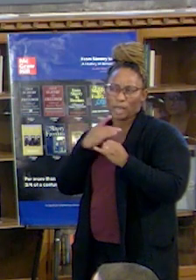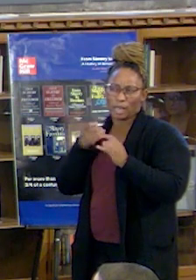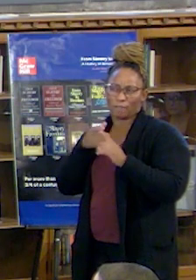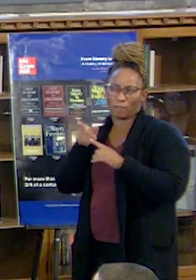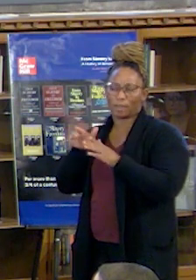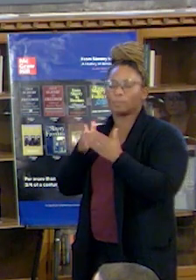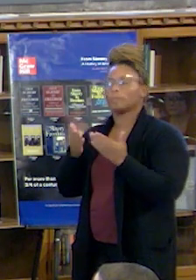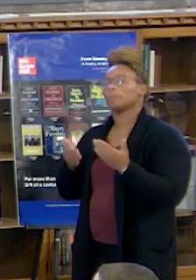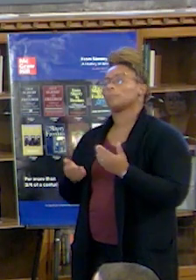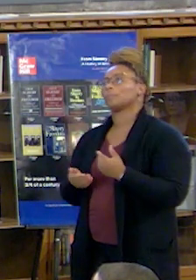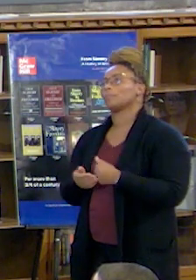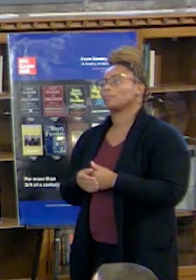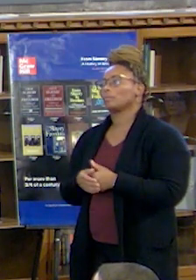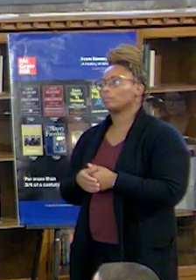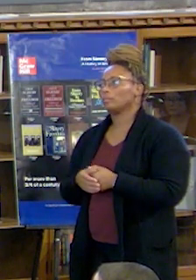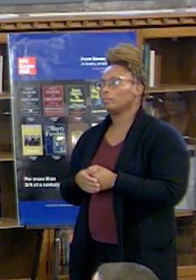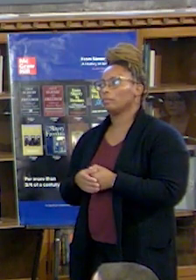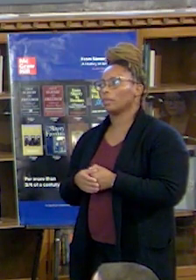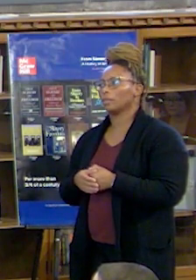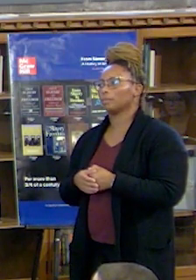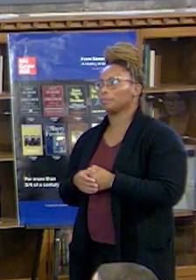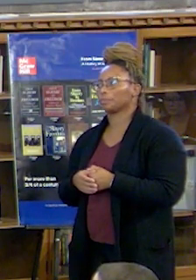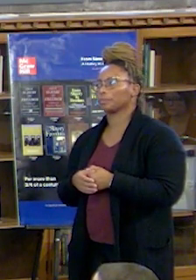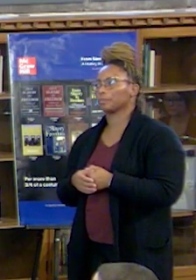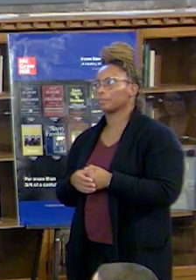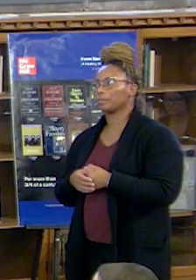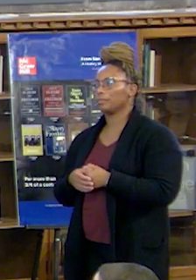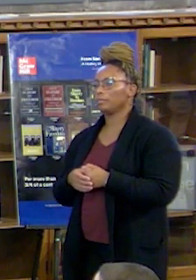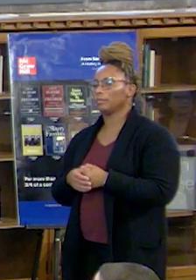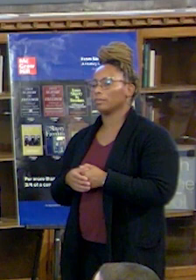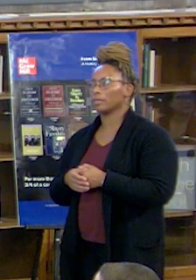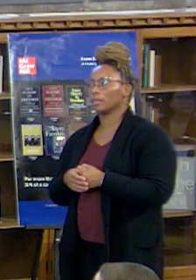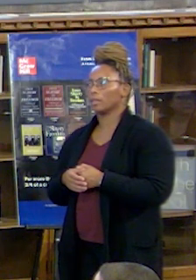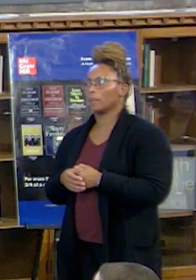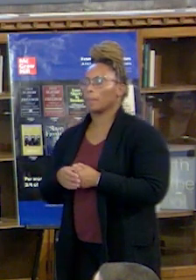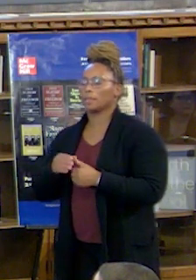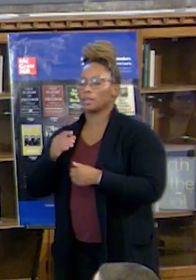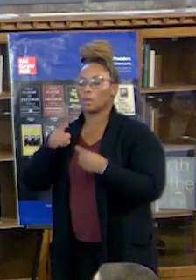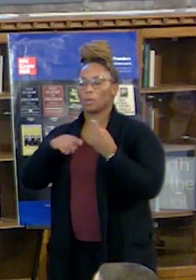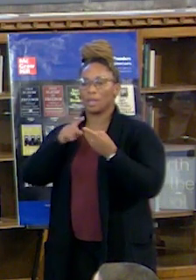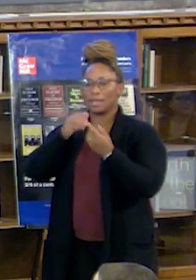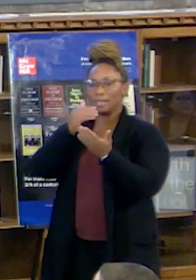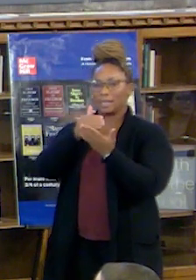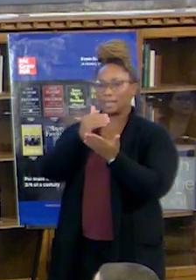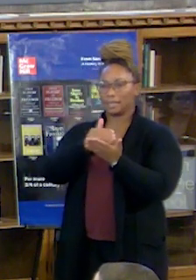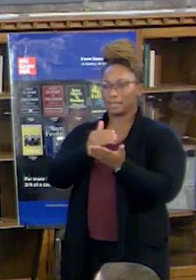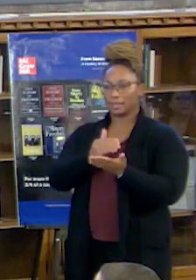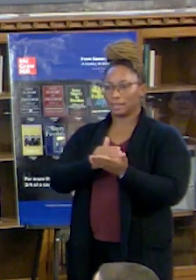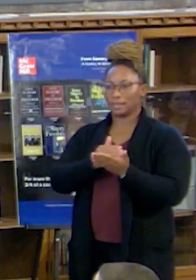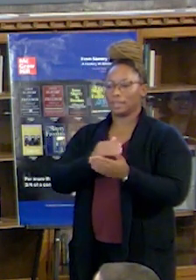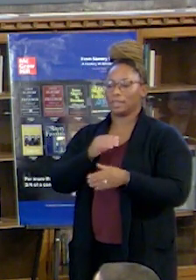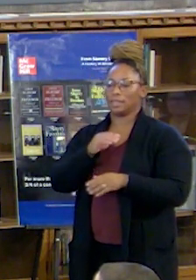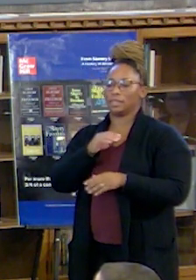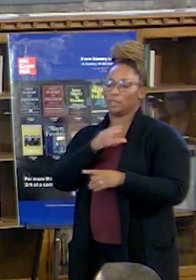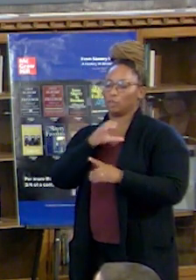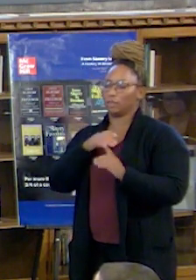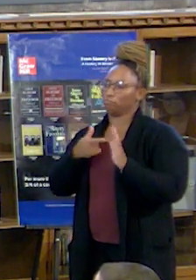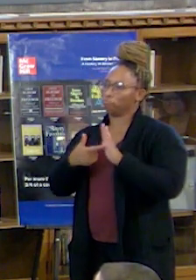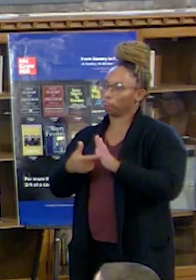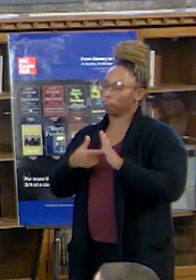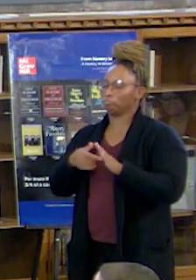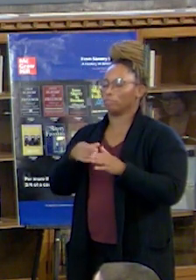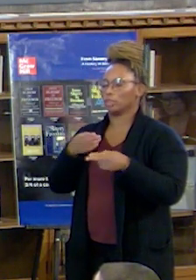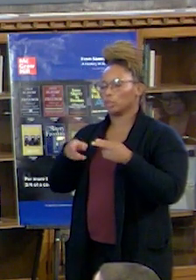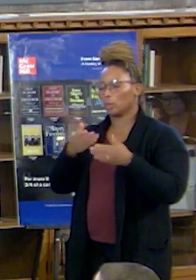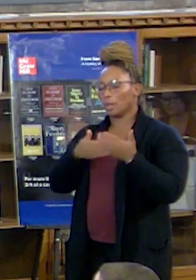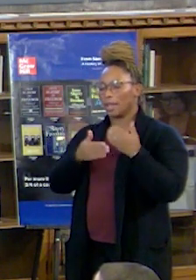documentary um but he says when he listed his credentials to the to the recruiter shorthand